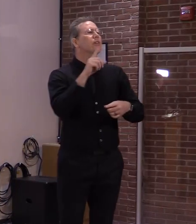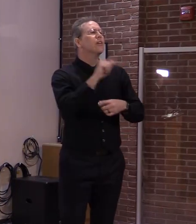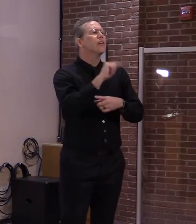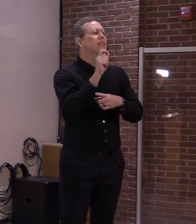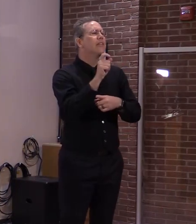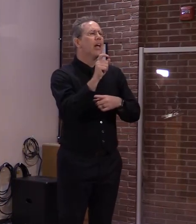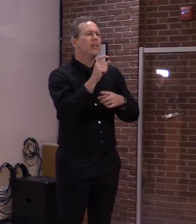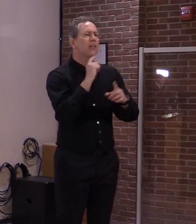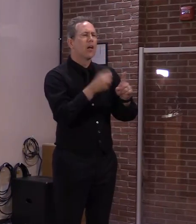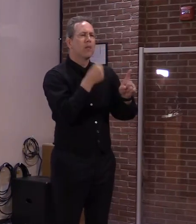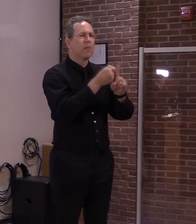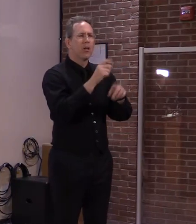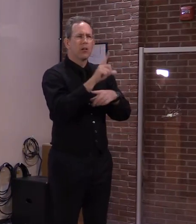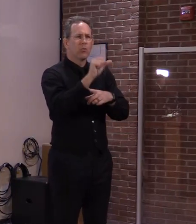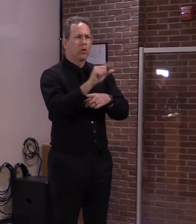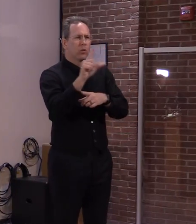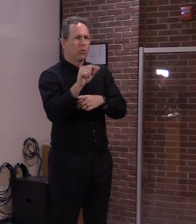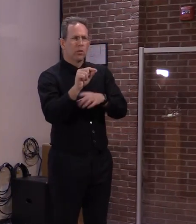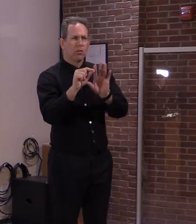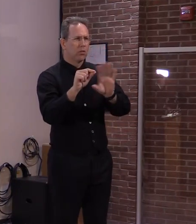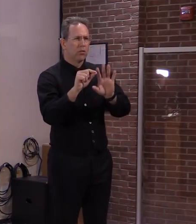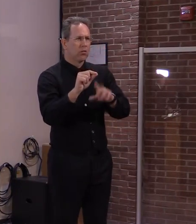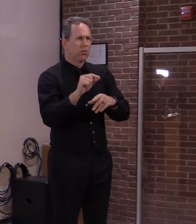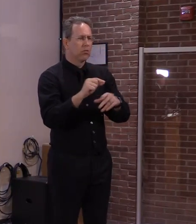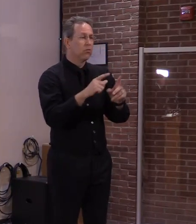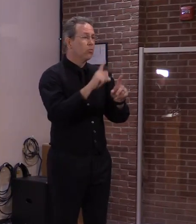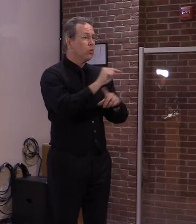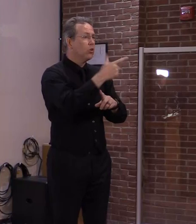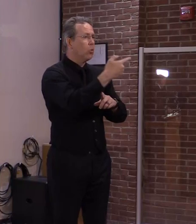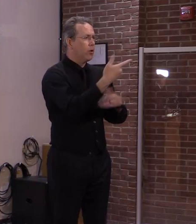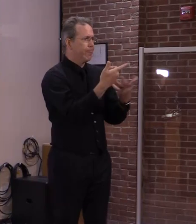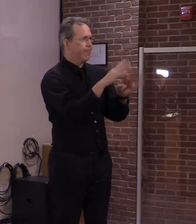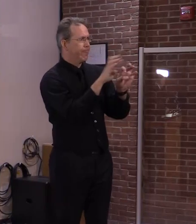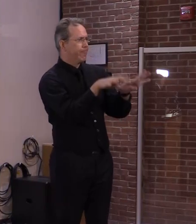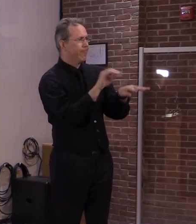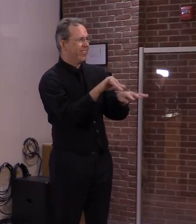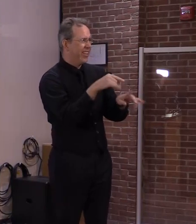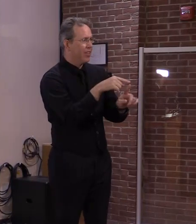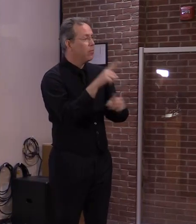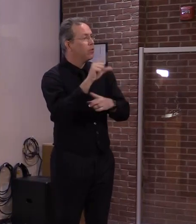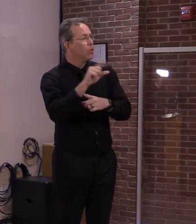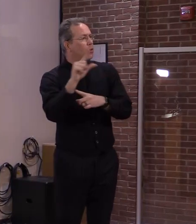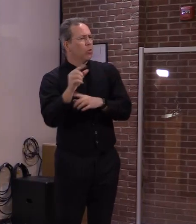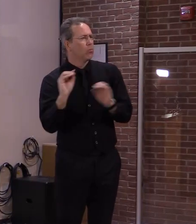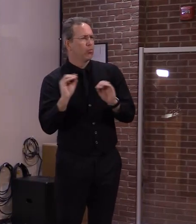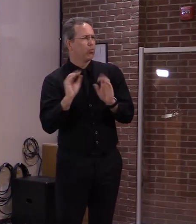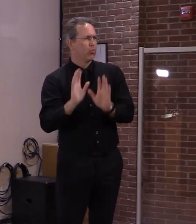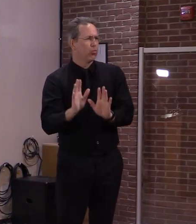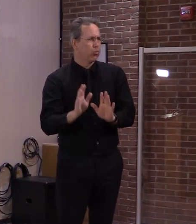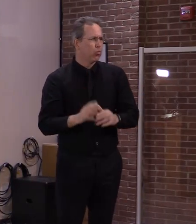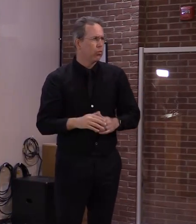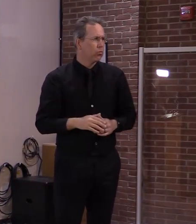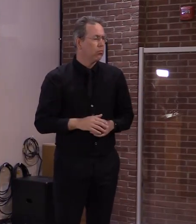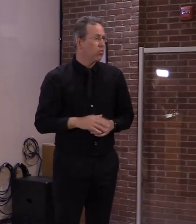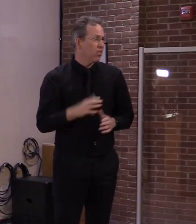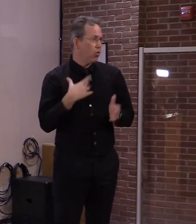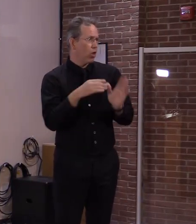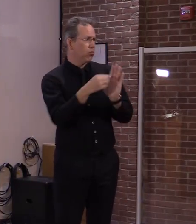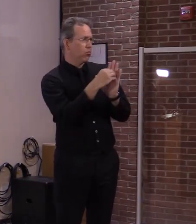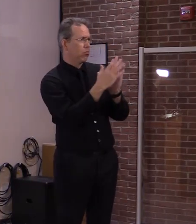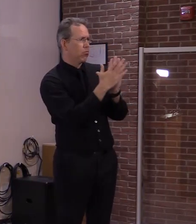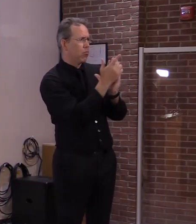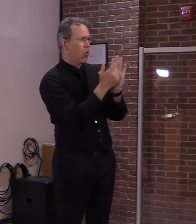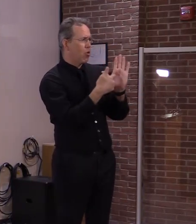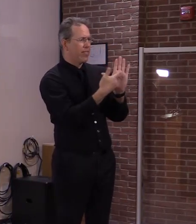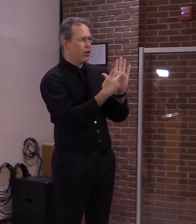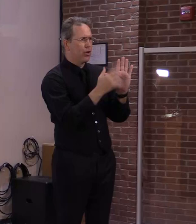we have to go by whatever the law is, obviously. But it's unclear as to